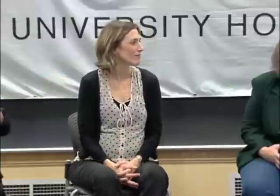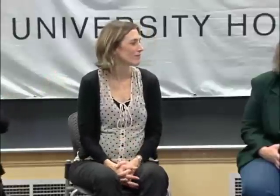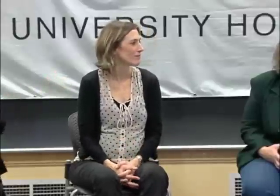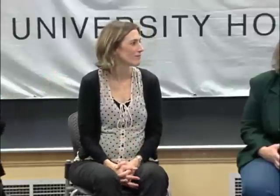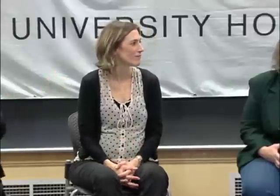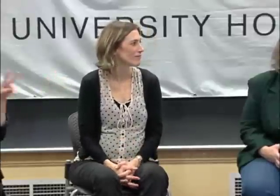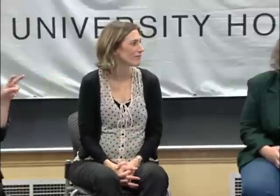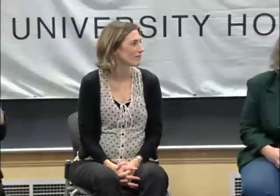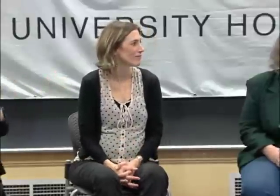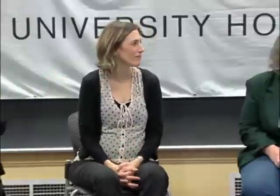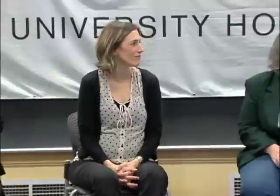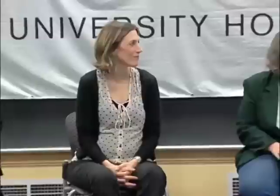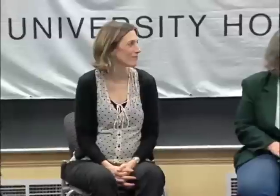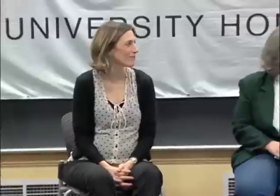Linda says no.